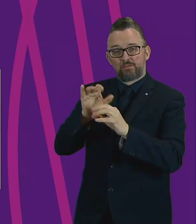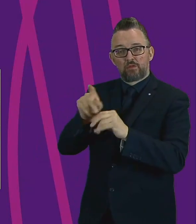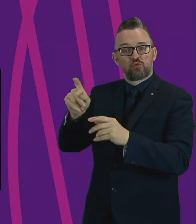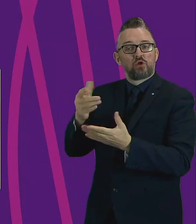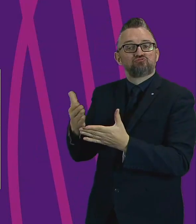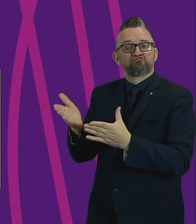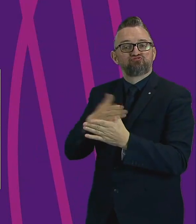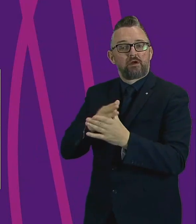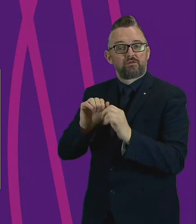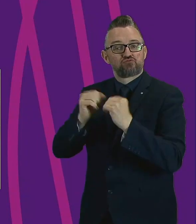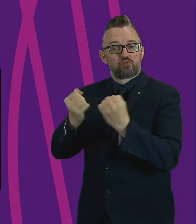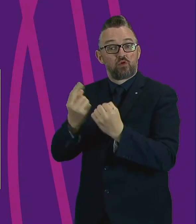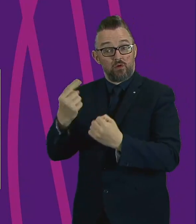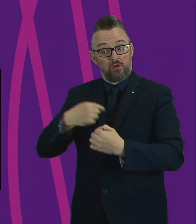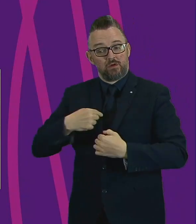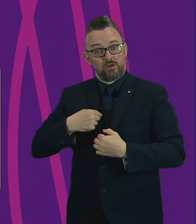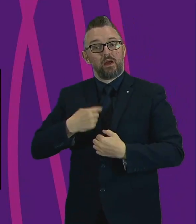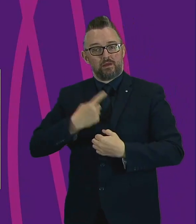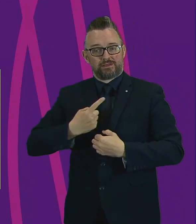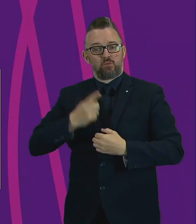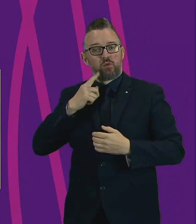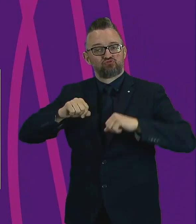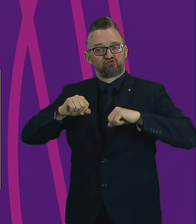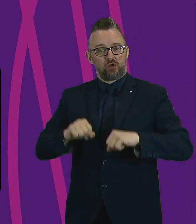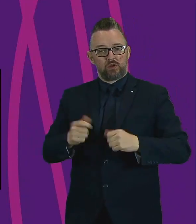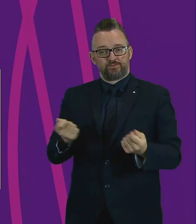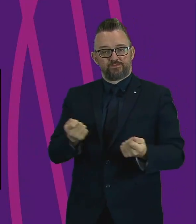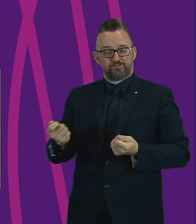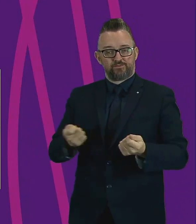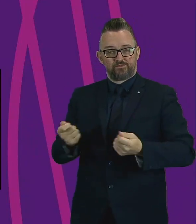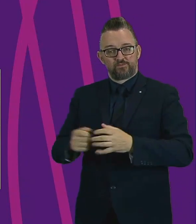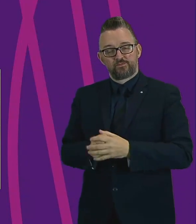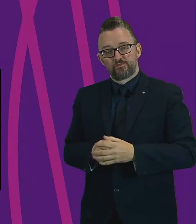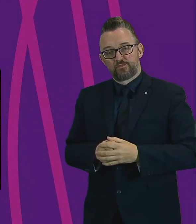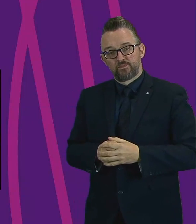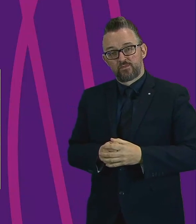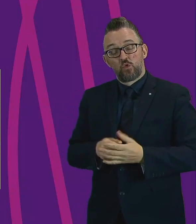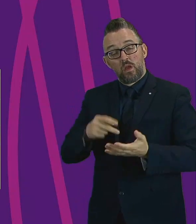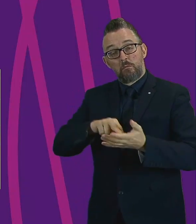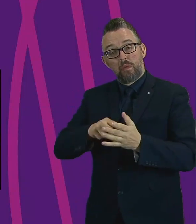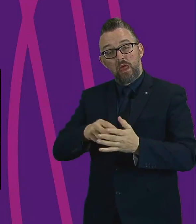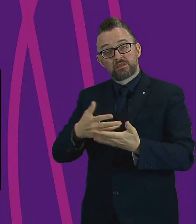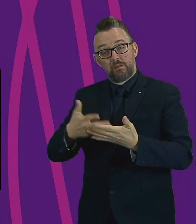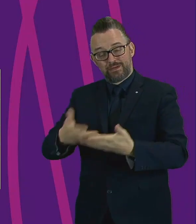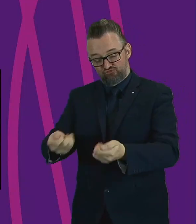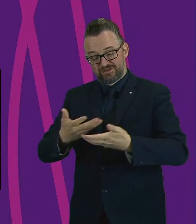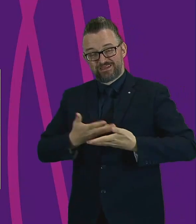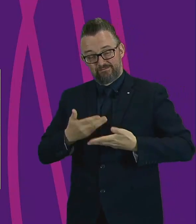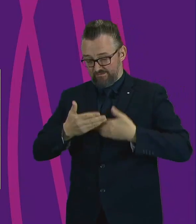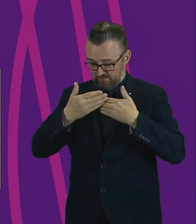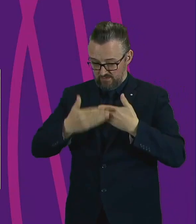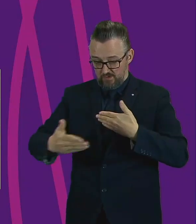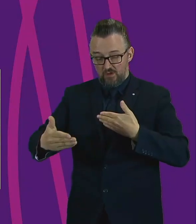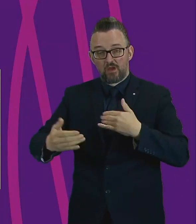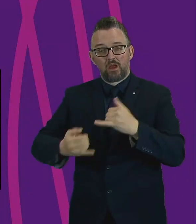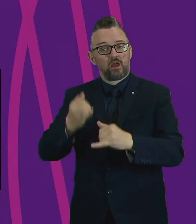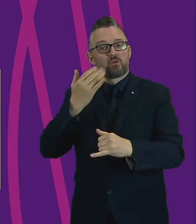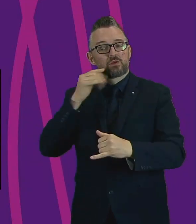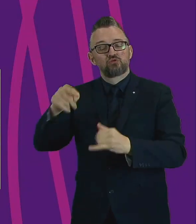chair. The initial board remobilisation plans that I've now received take us to the end of July, And the